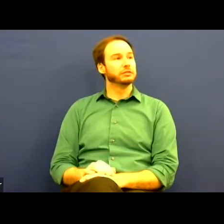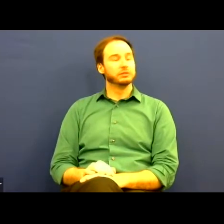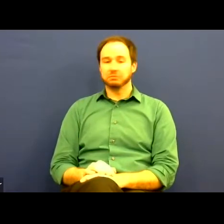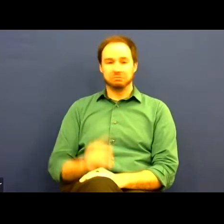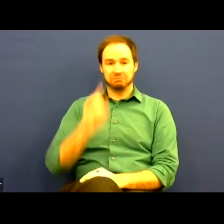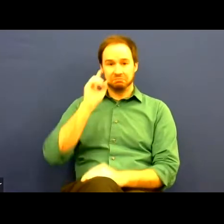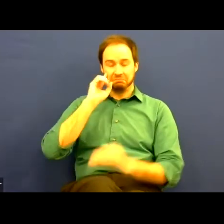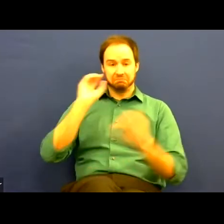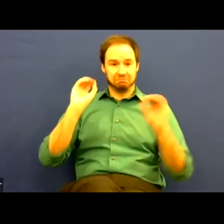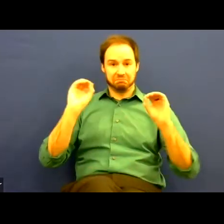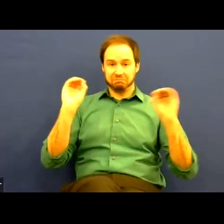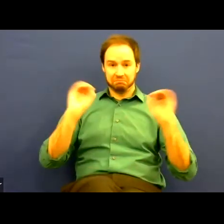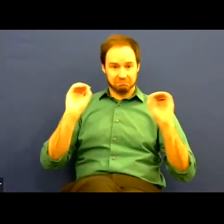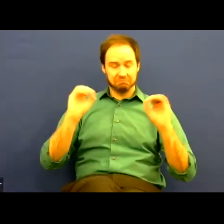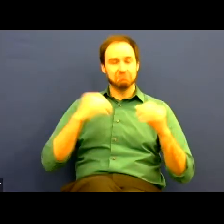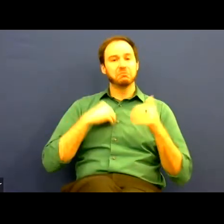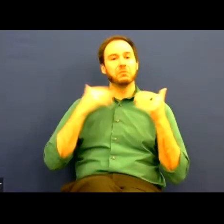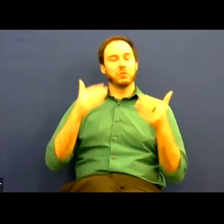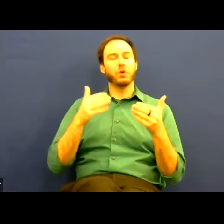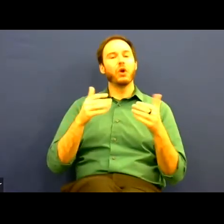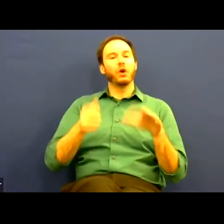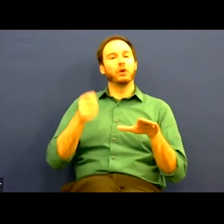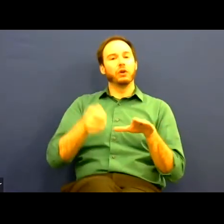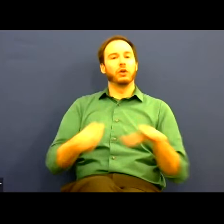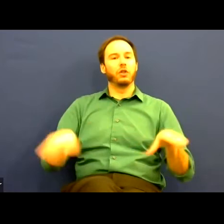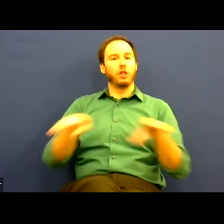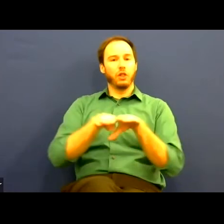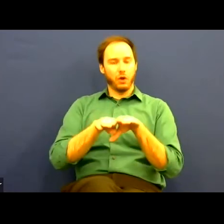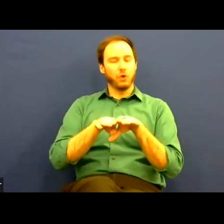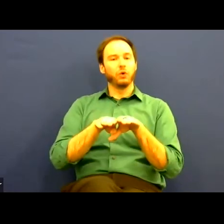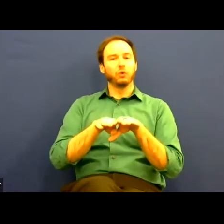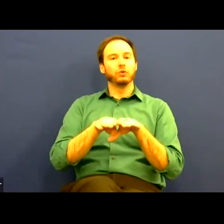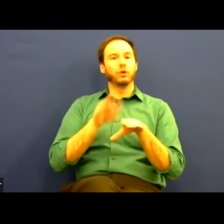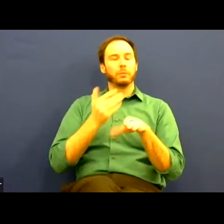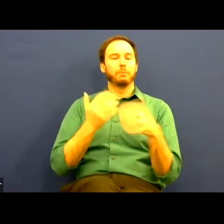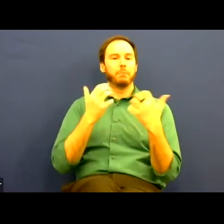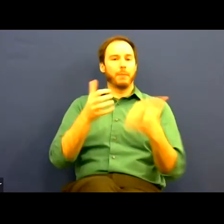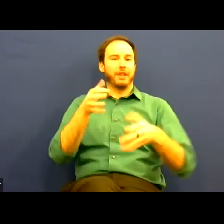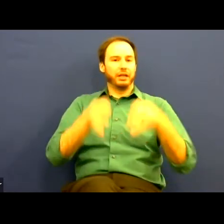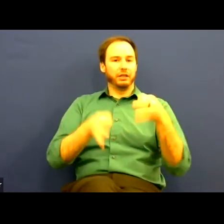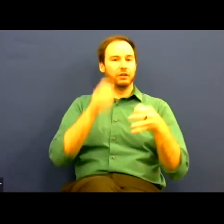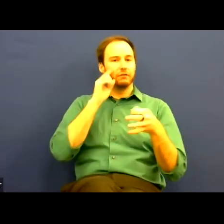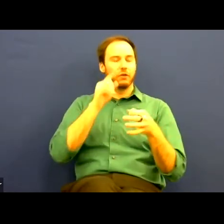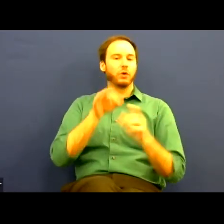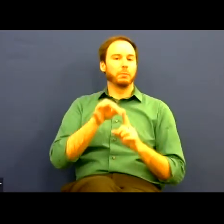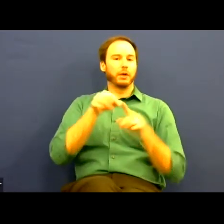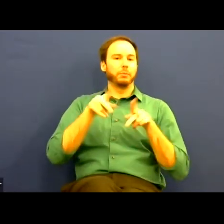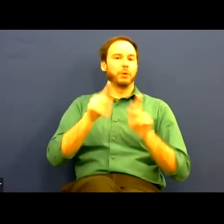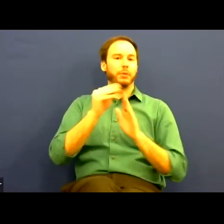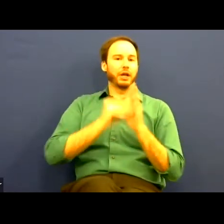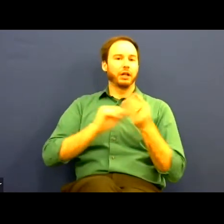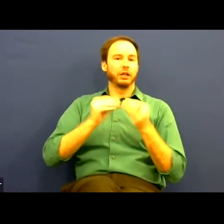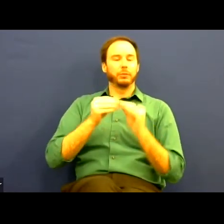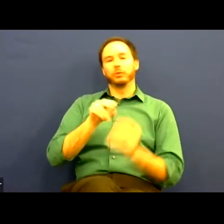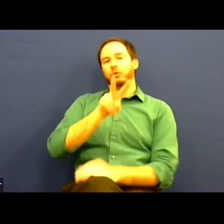Okay, then hearing no further comment, I'm going to close the public hearing for special use permit application